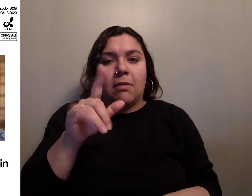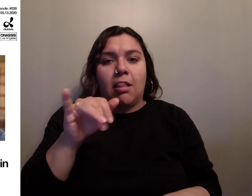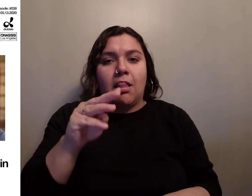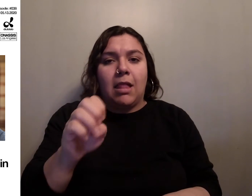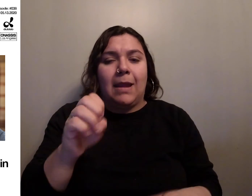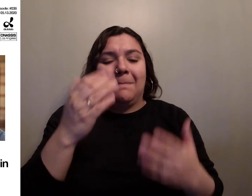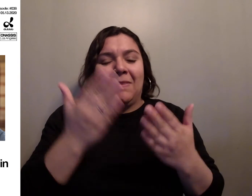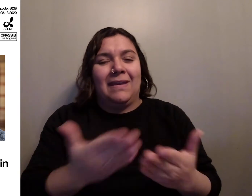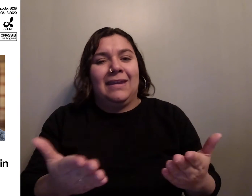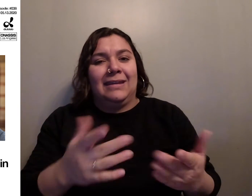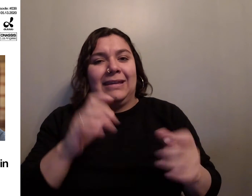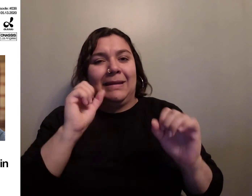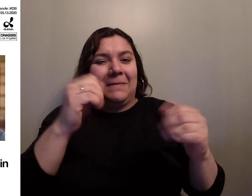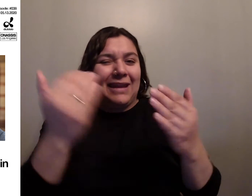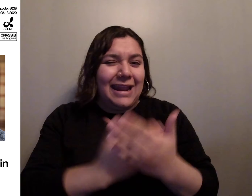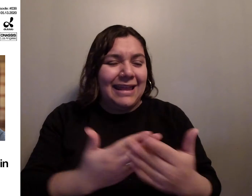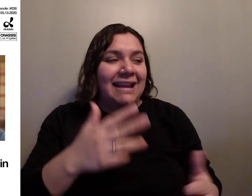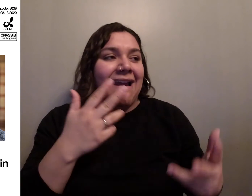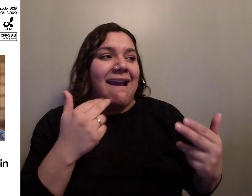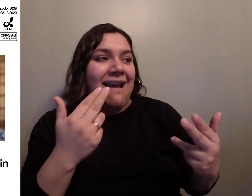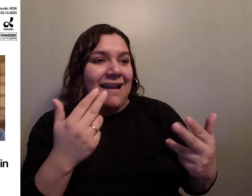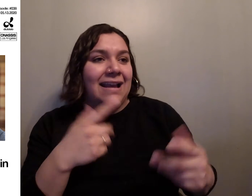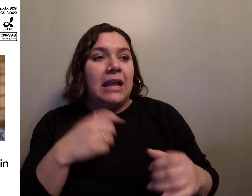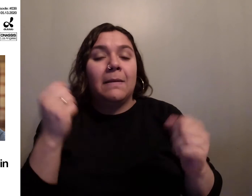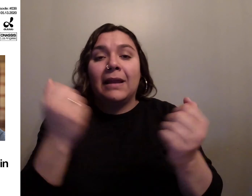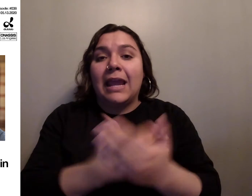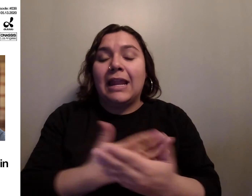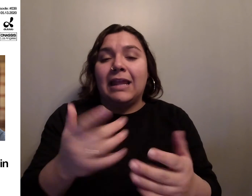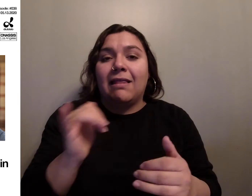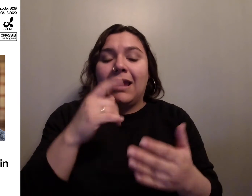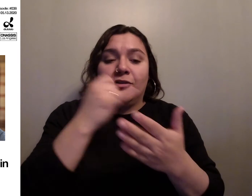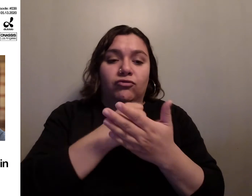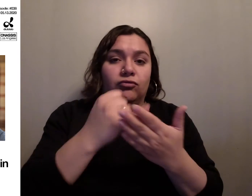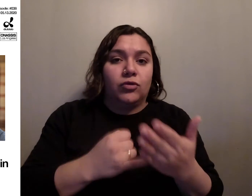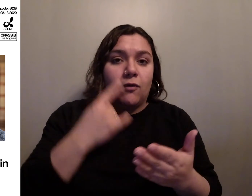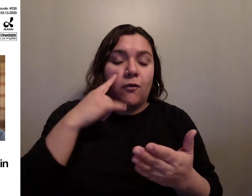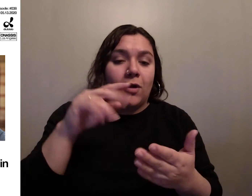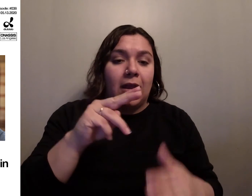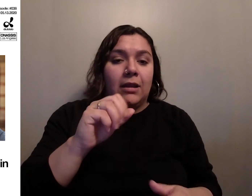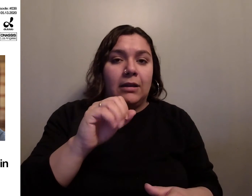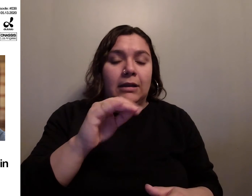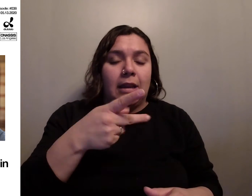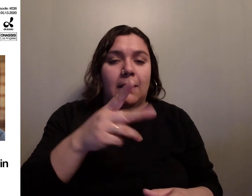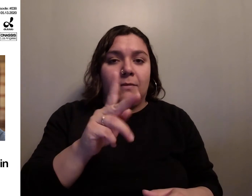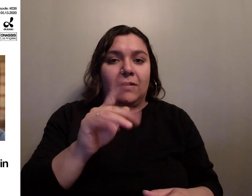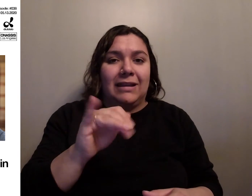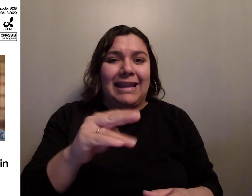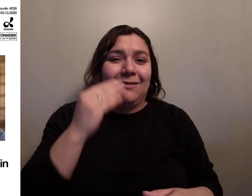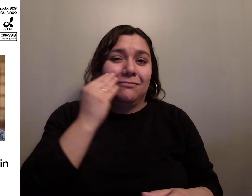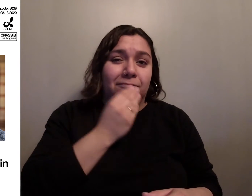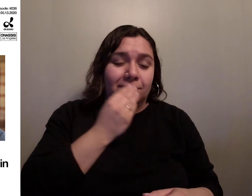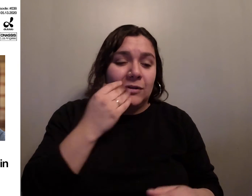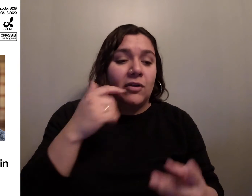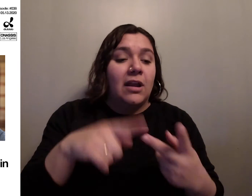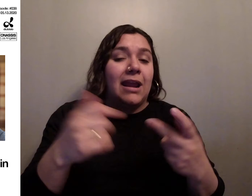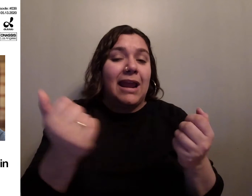was called Small Sublime Things. And it could be anything from, a doodle on a napkin